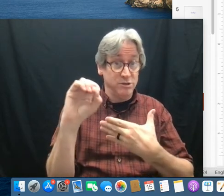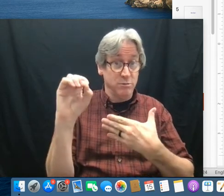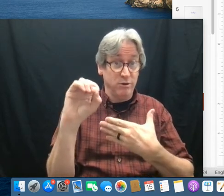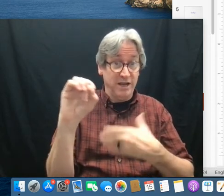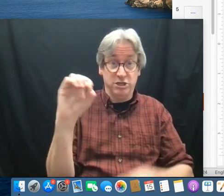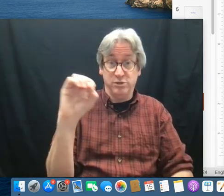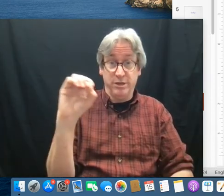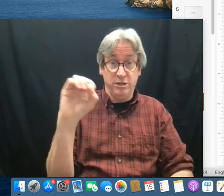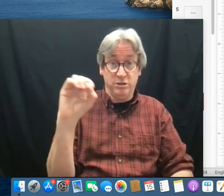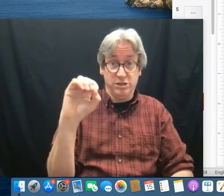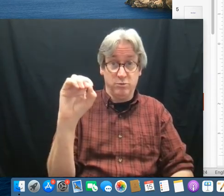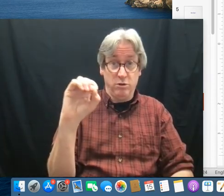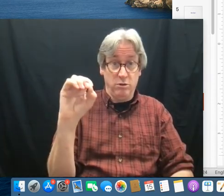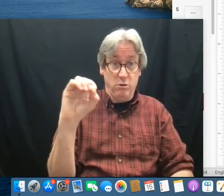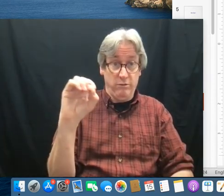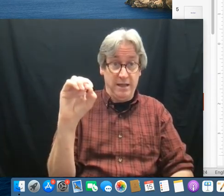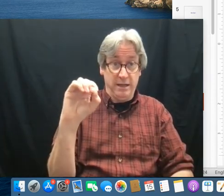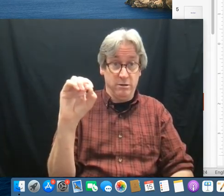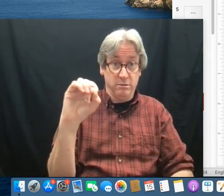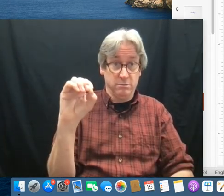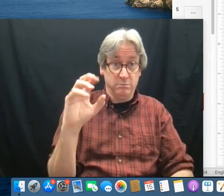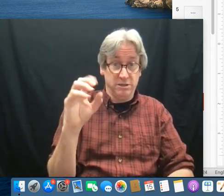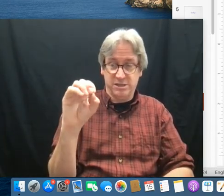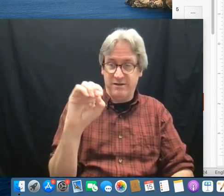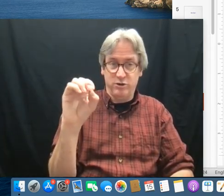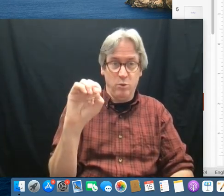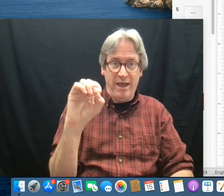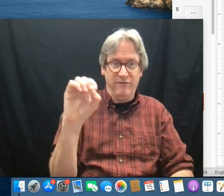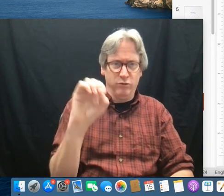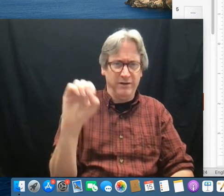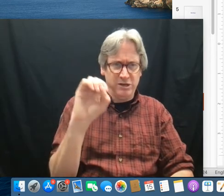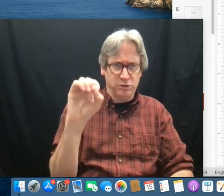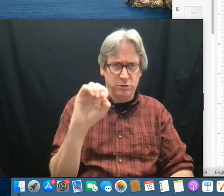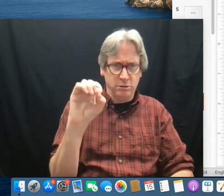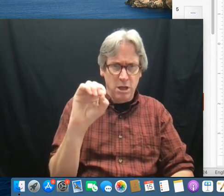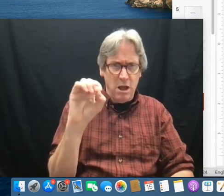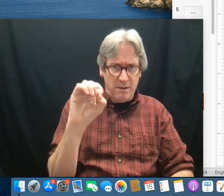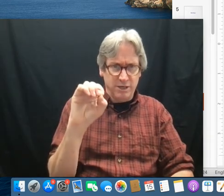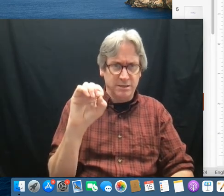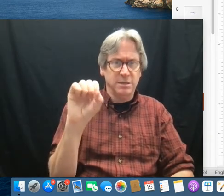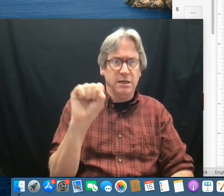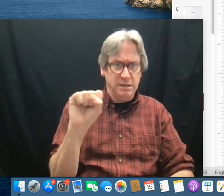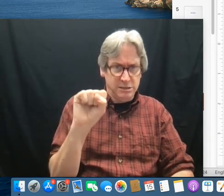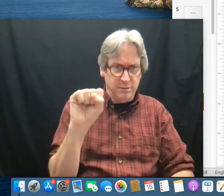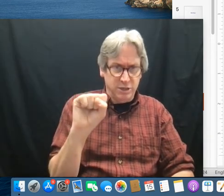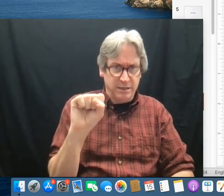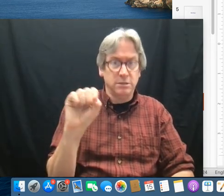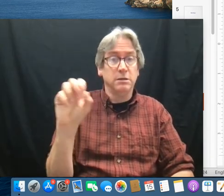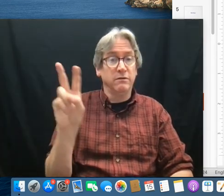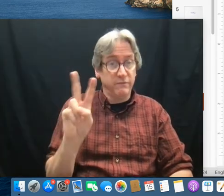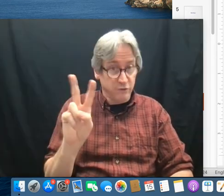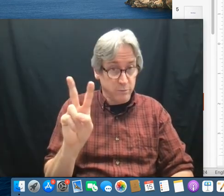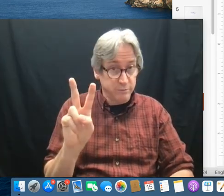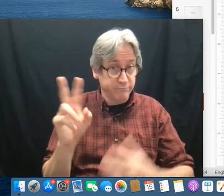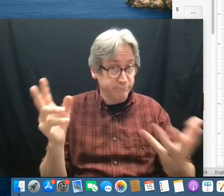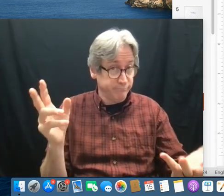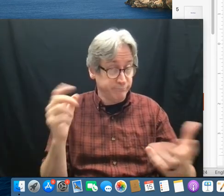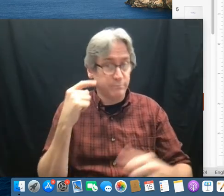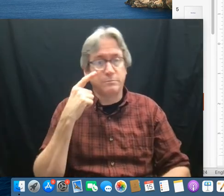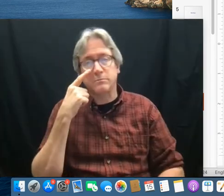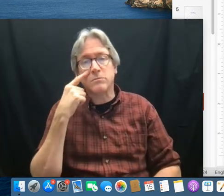In breaking them down, we could get really complex in the order of a sentence, but for right now, we're going to keep it really simple. We're going to say that there's an